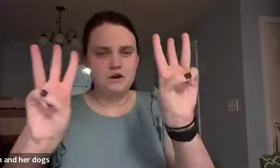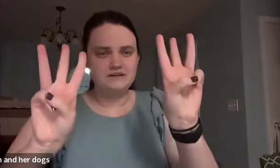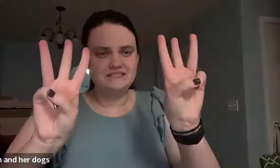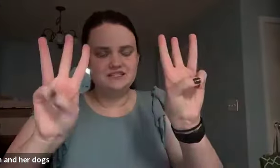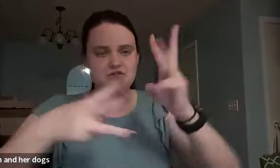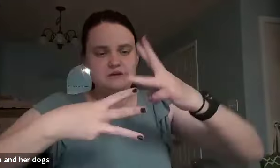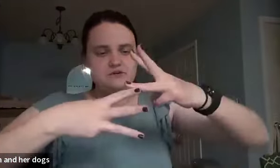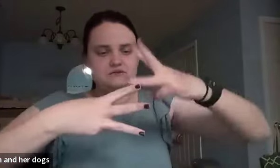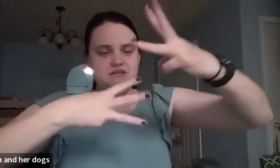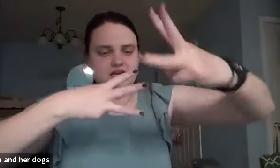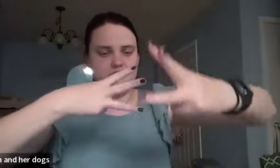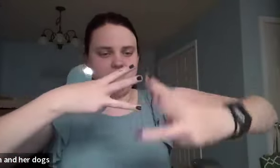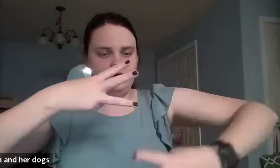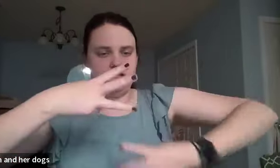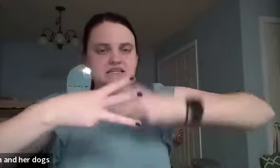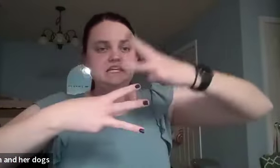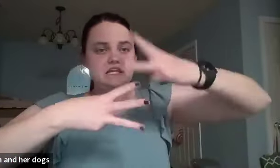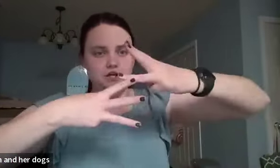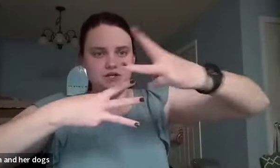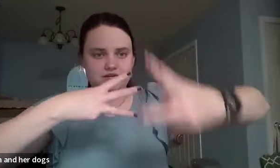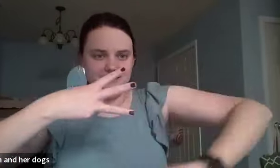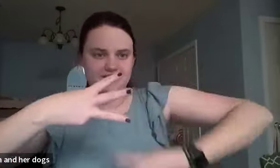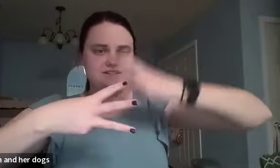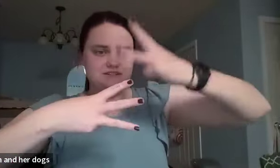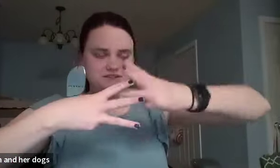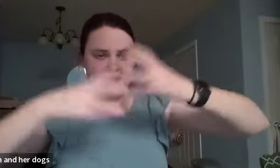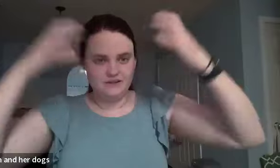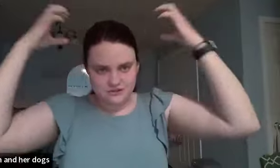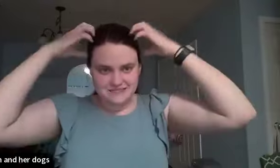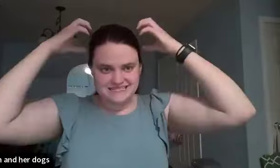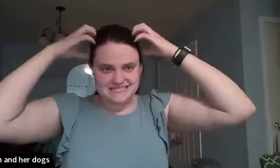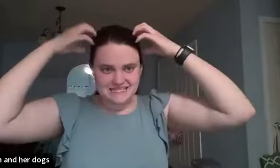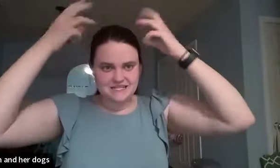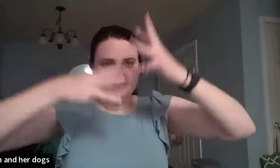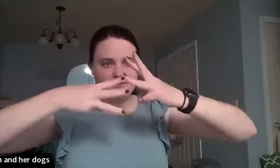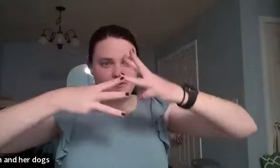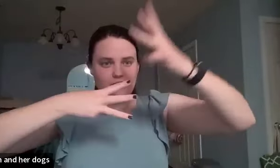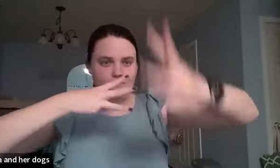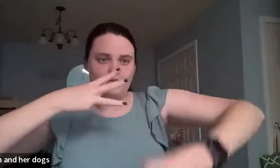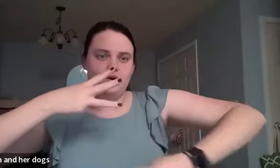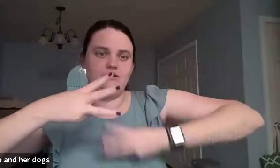And world is two W's and you have one. It's like year. Year. So Disney